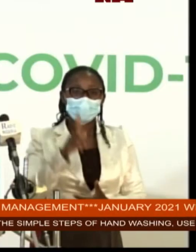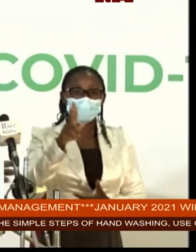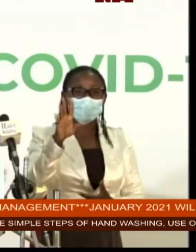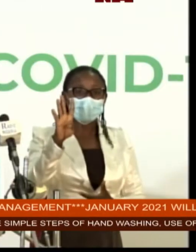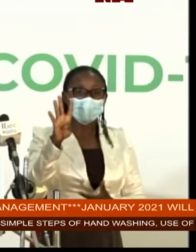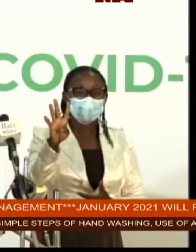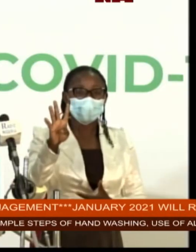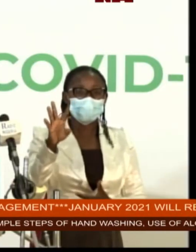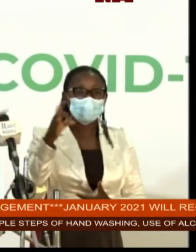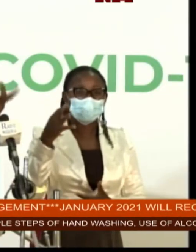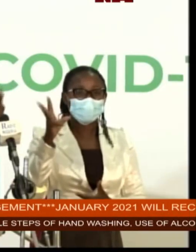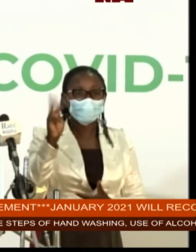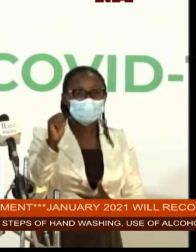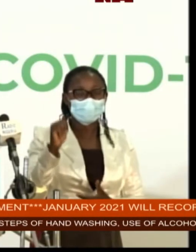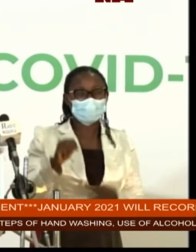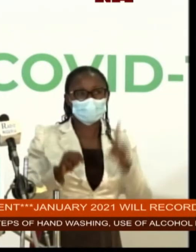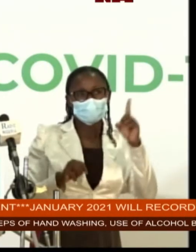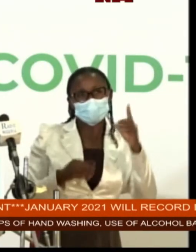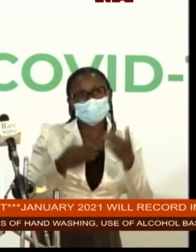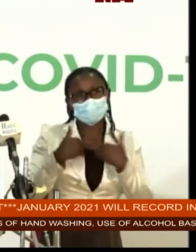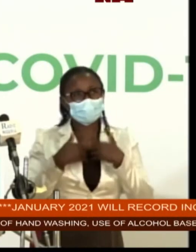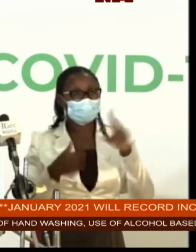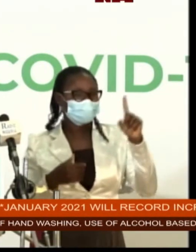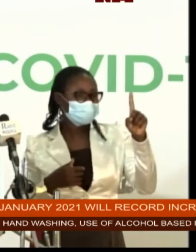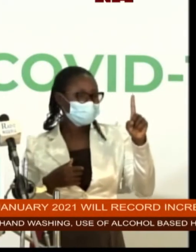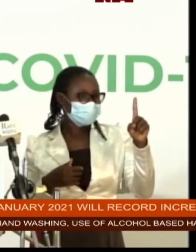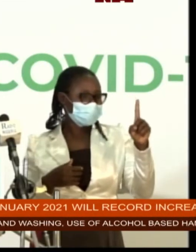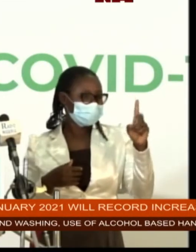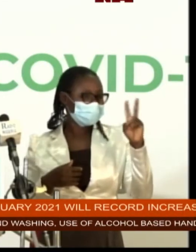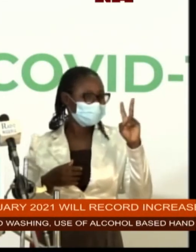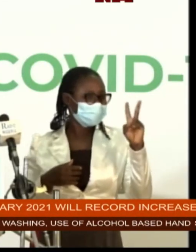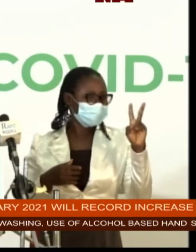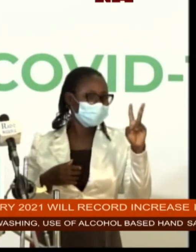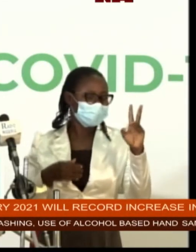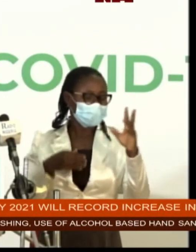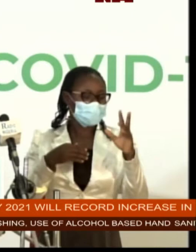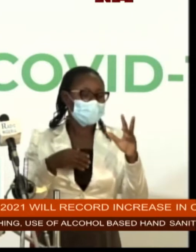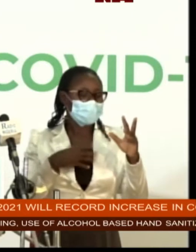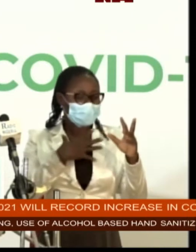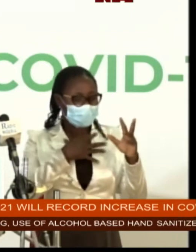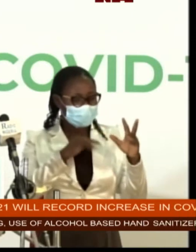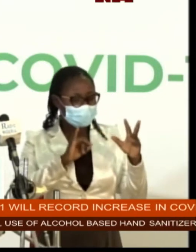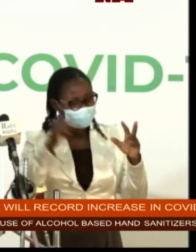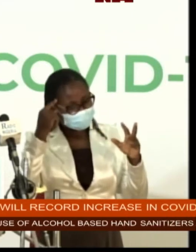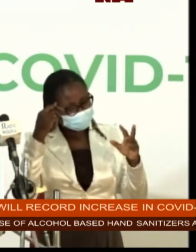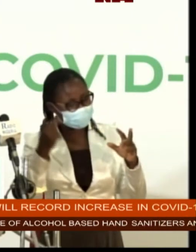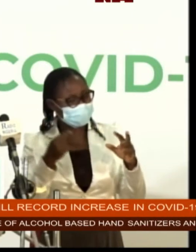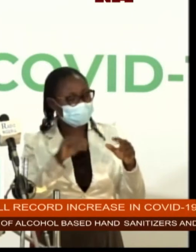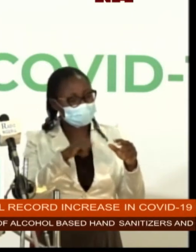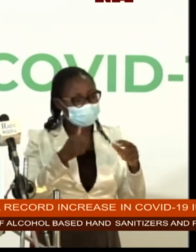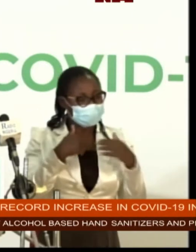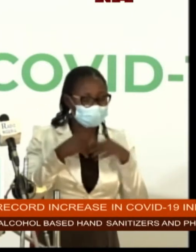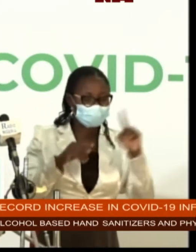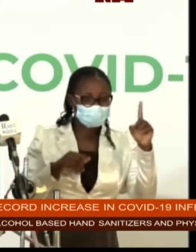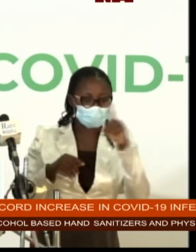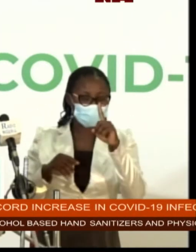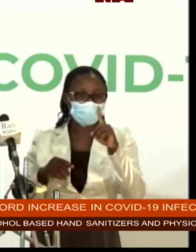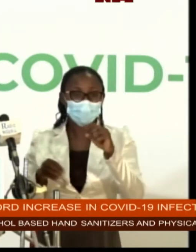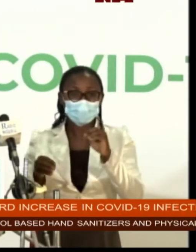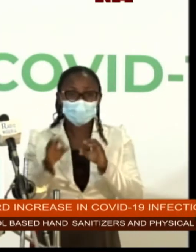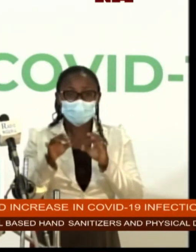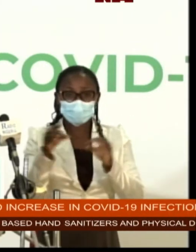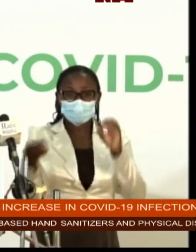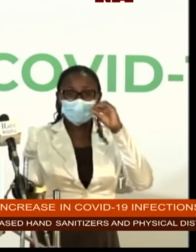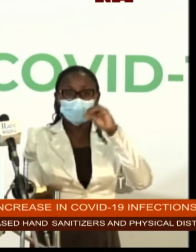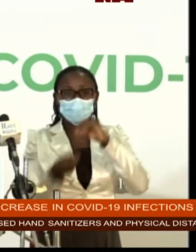34 of them, I think, got one got two, and 34, I think, got 1 billion. If you add it up, we're talking about 50